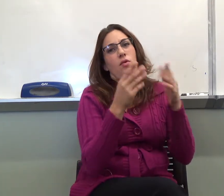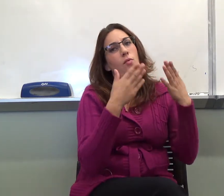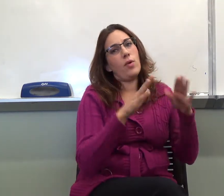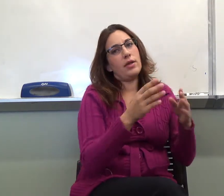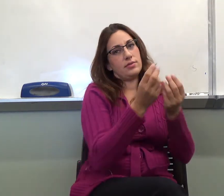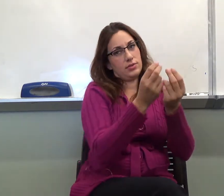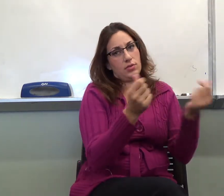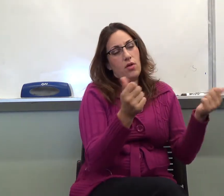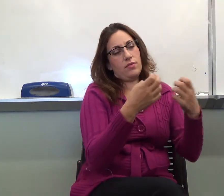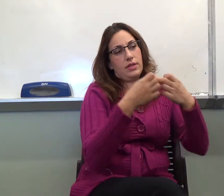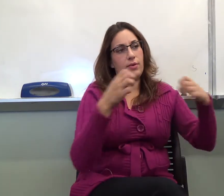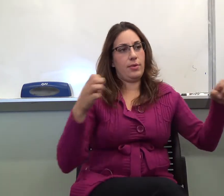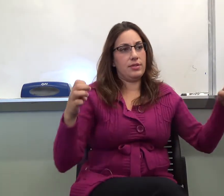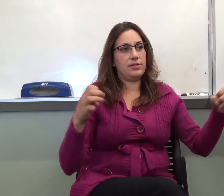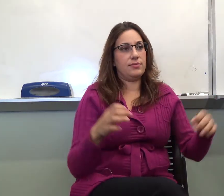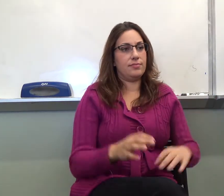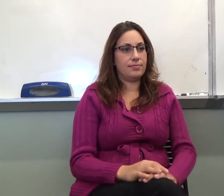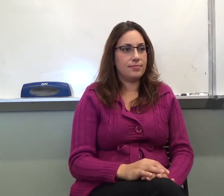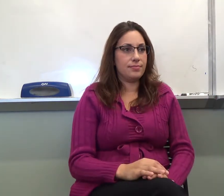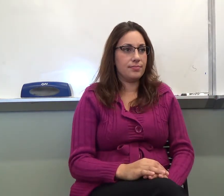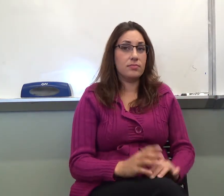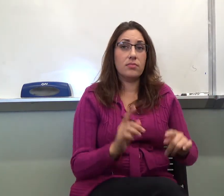also show you that you probably don't want to do the other way.